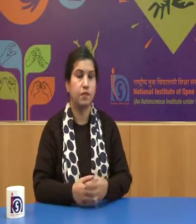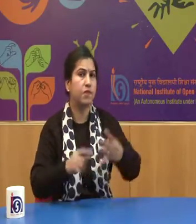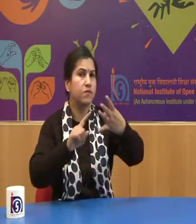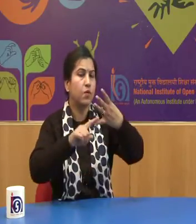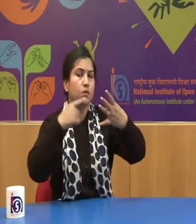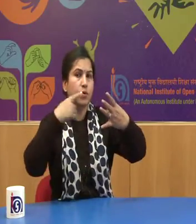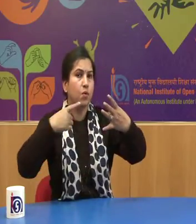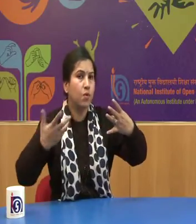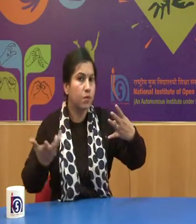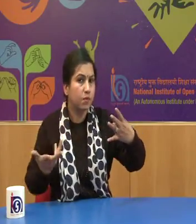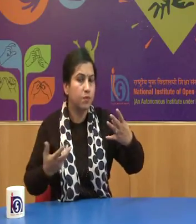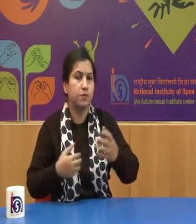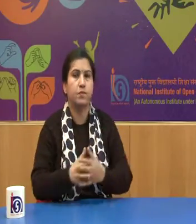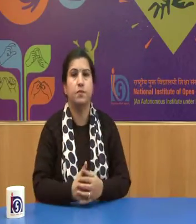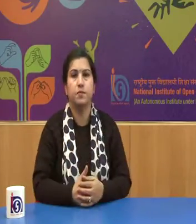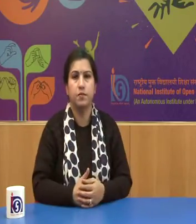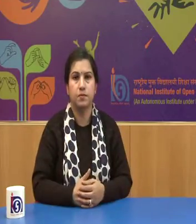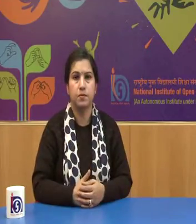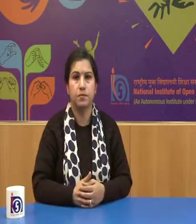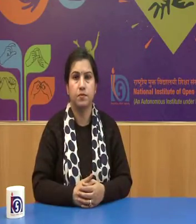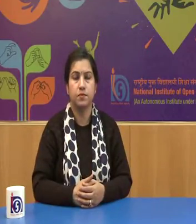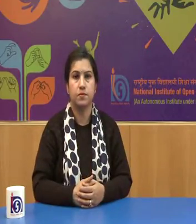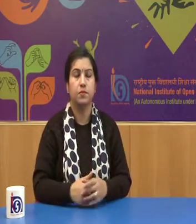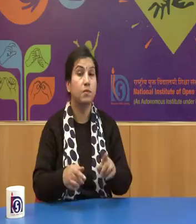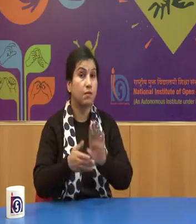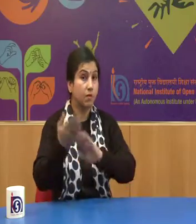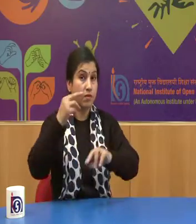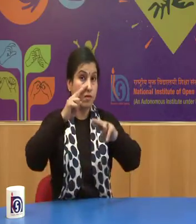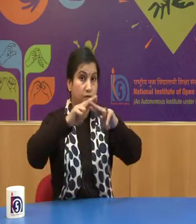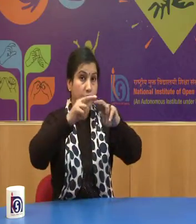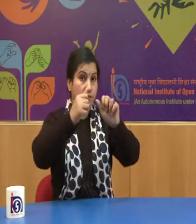Fourth point, we discussed about the Fakir and